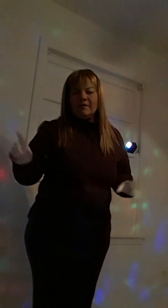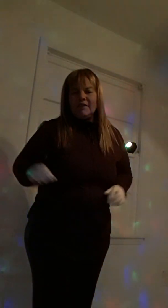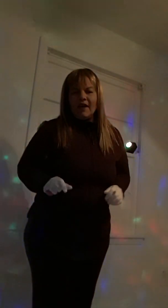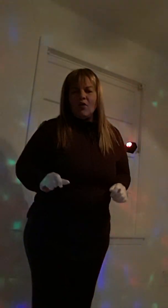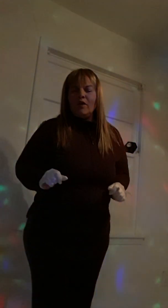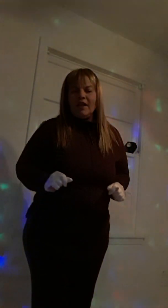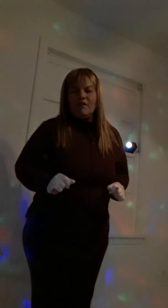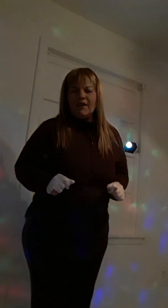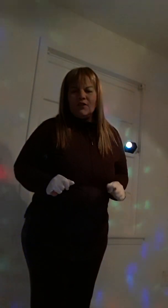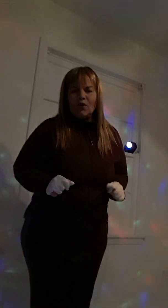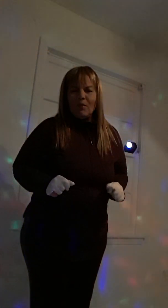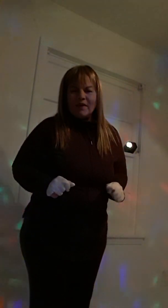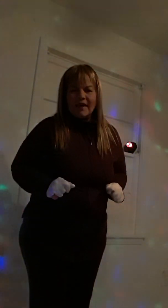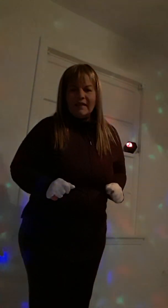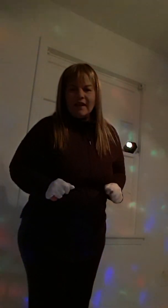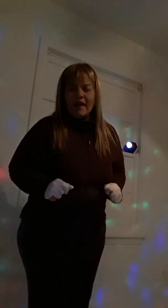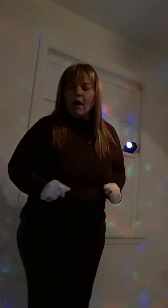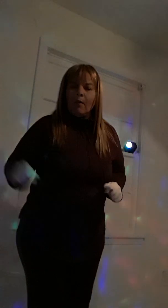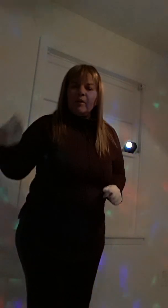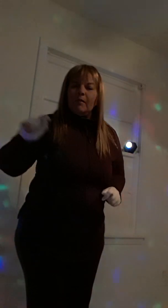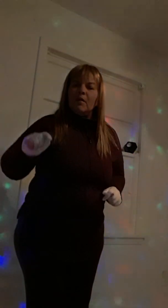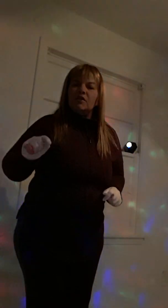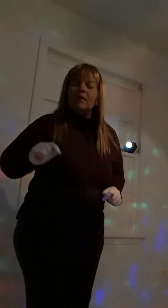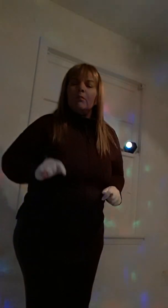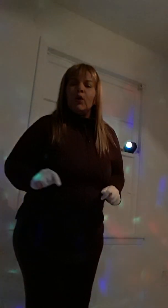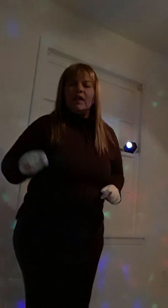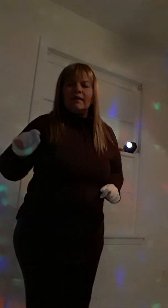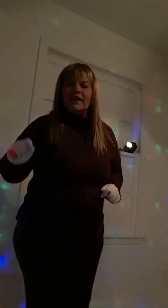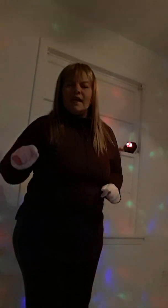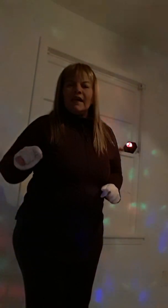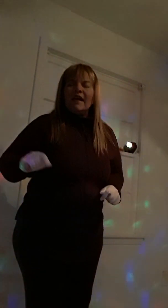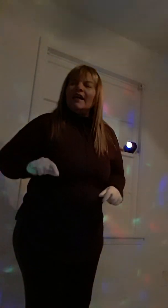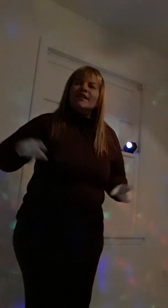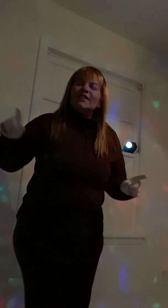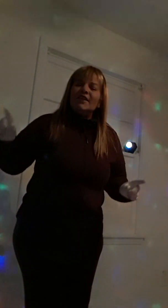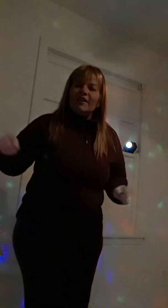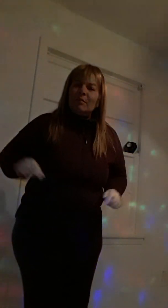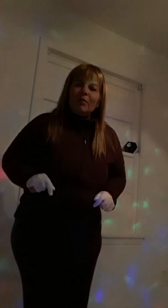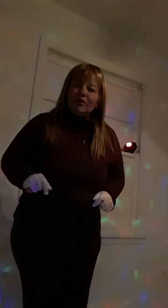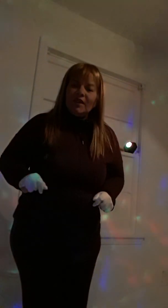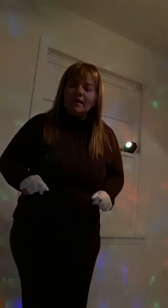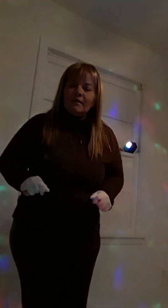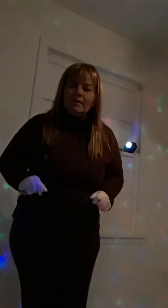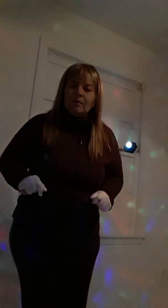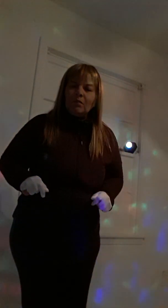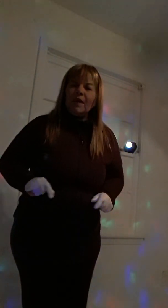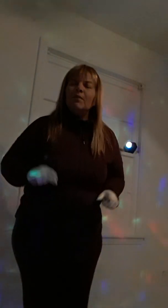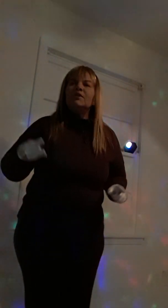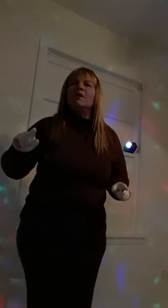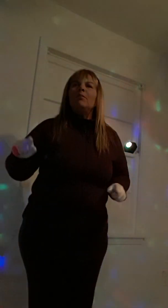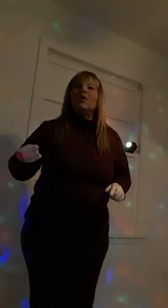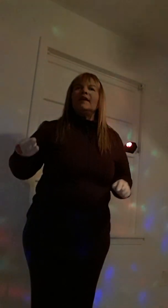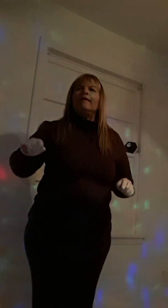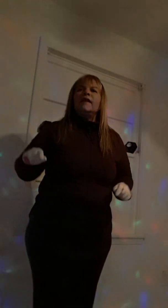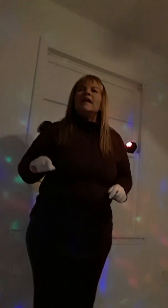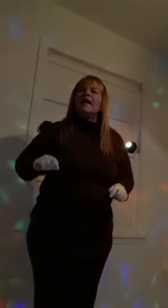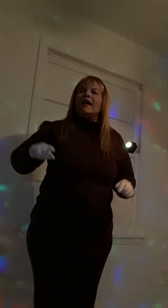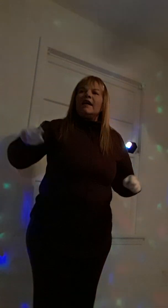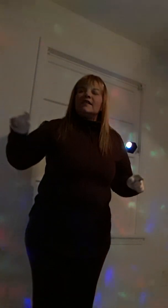Probablemente un edificio más grande. But the most important thing is not the building. The most important thing is